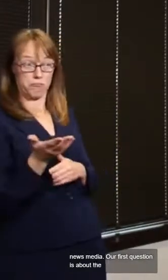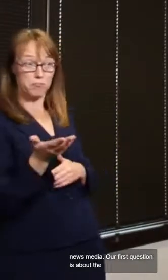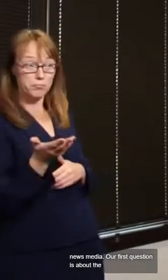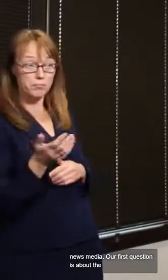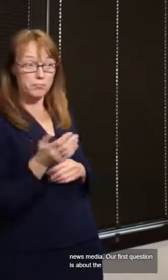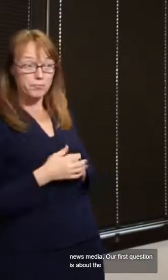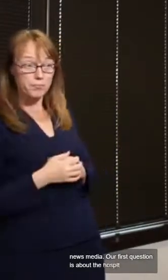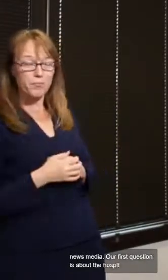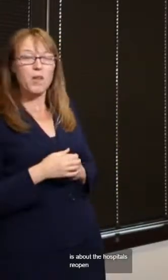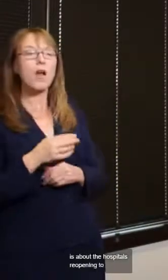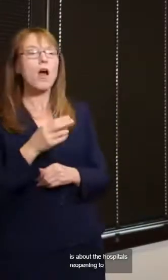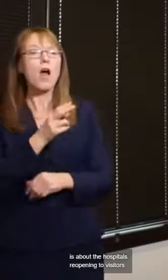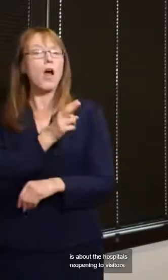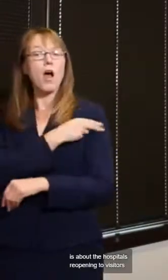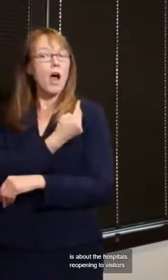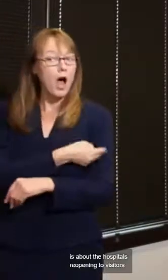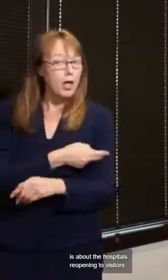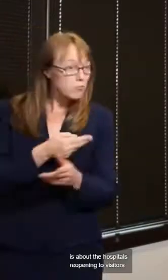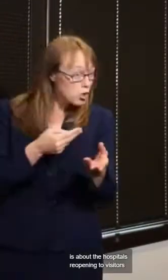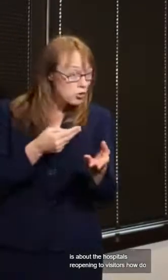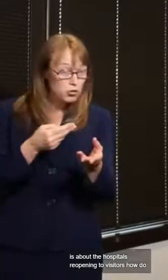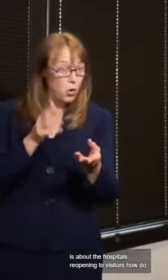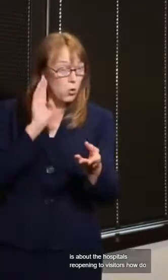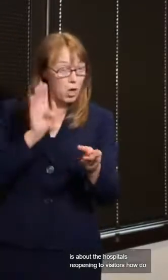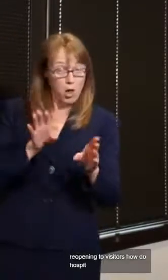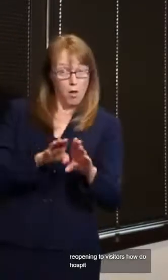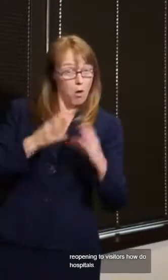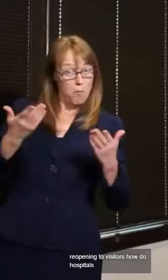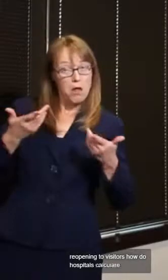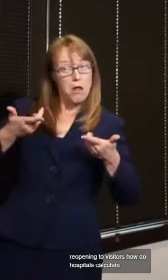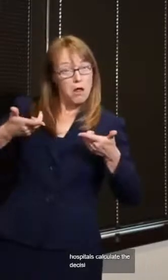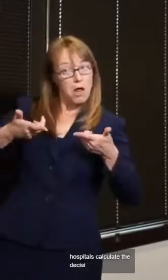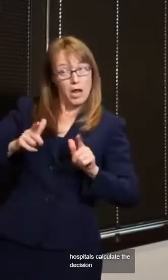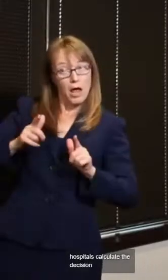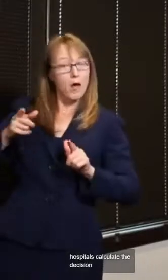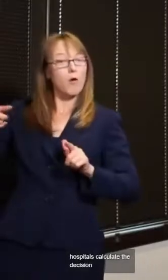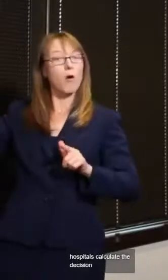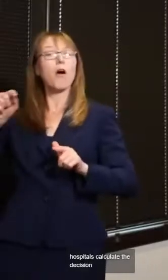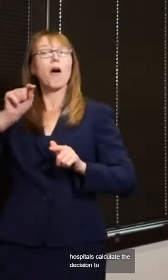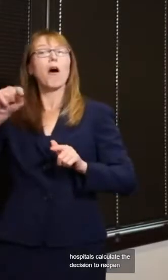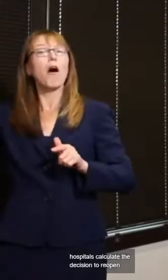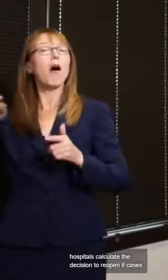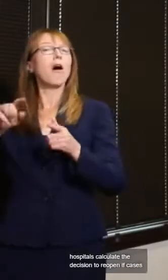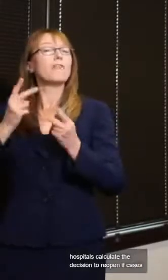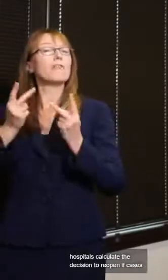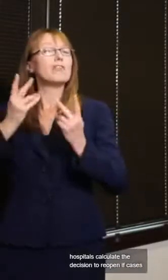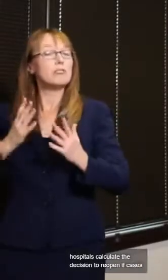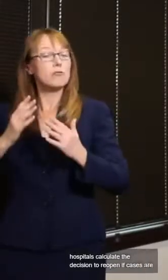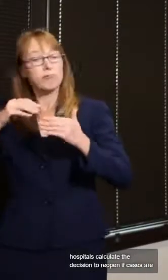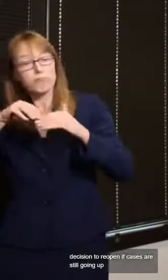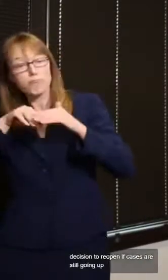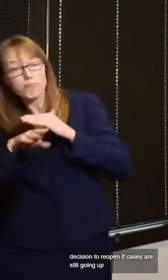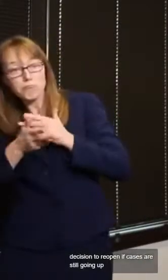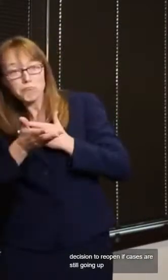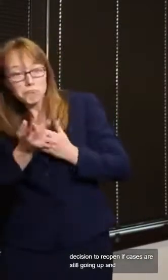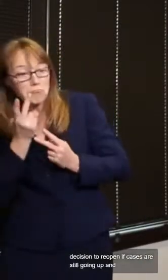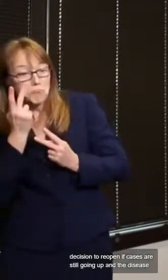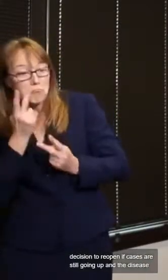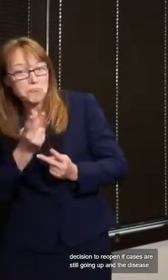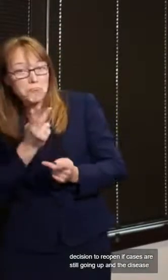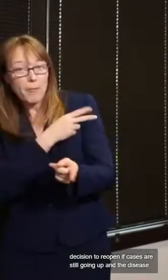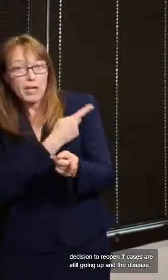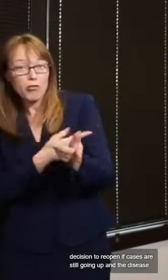hospitals reopening to visitors. How do hospitals calculate the decision to reopen if cases are still going up and the disease is